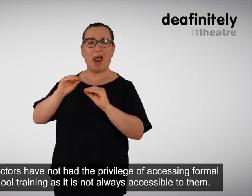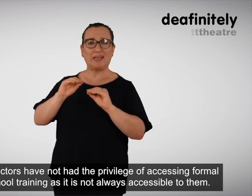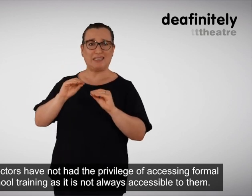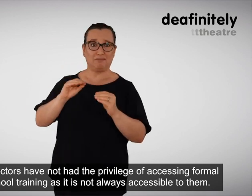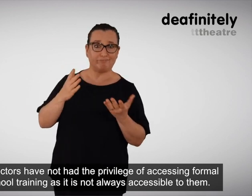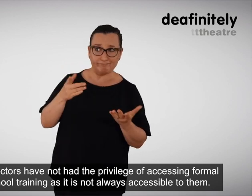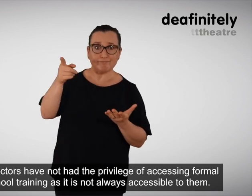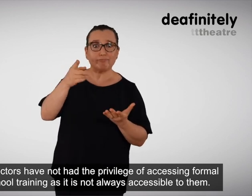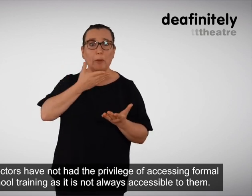always accessible to them.